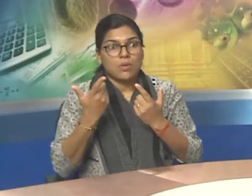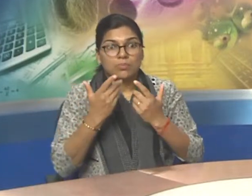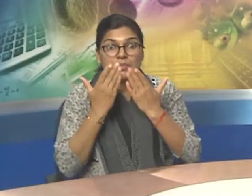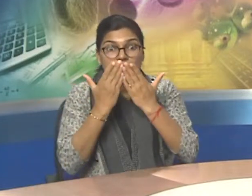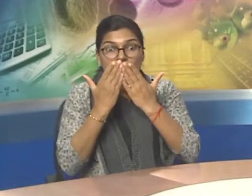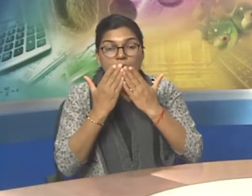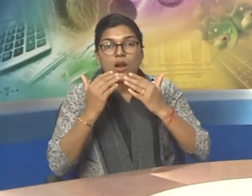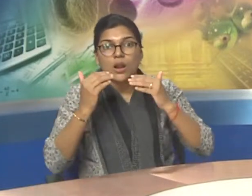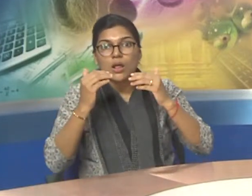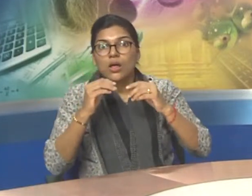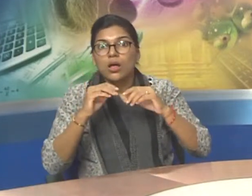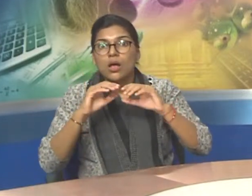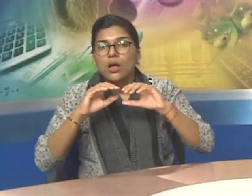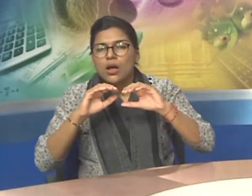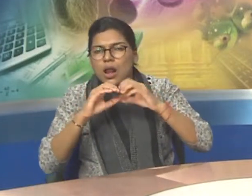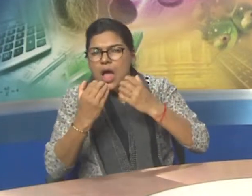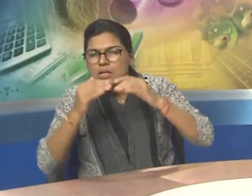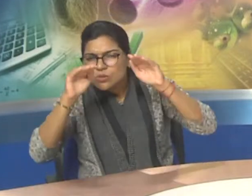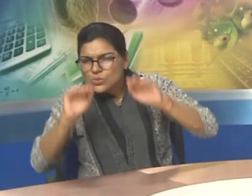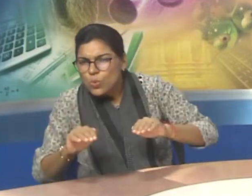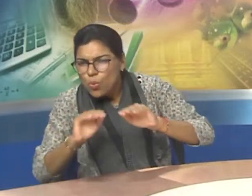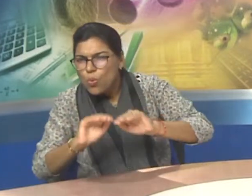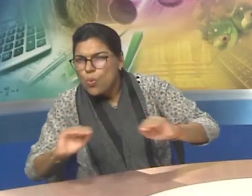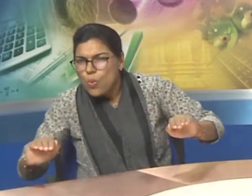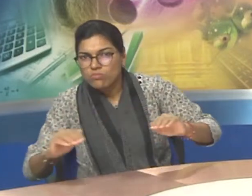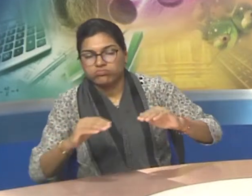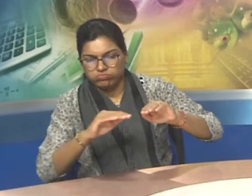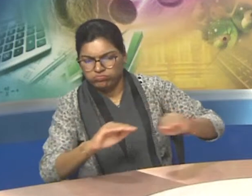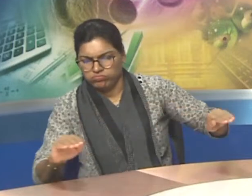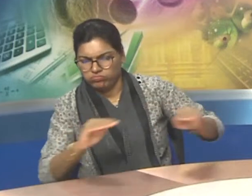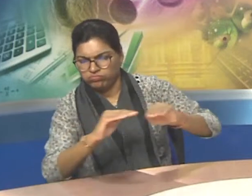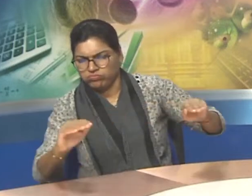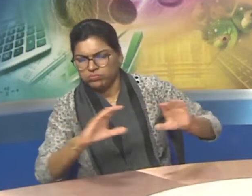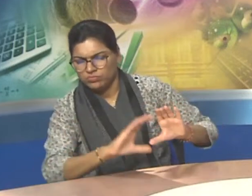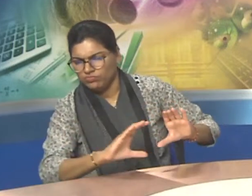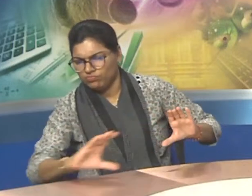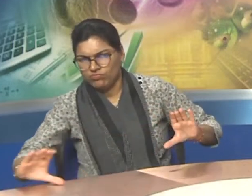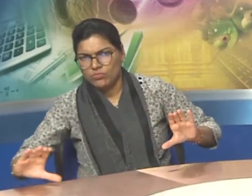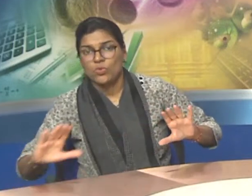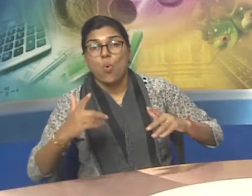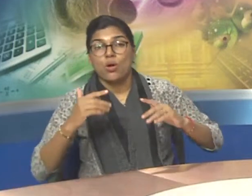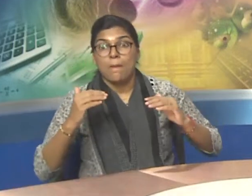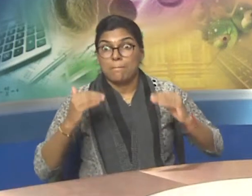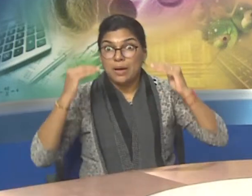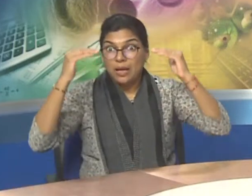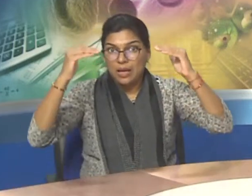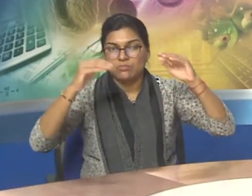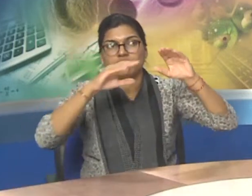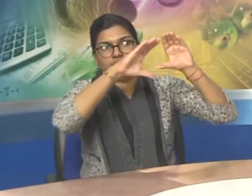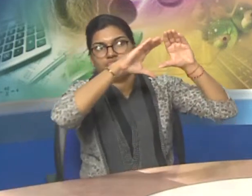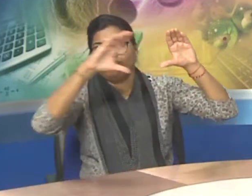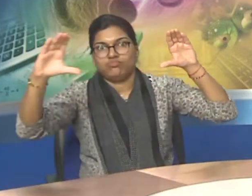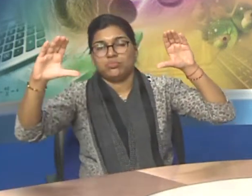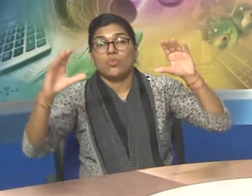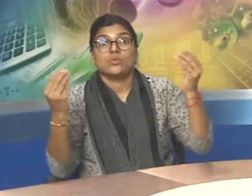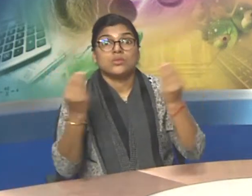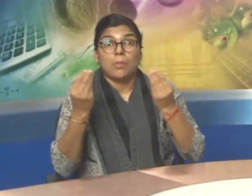take the book which is of their requirement, and after reading the book they can keep back the book on